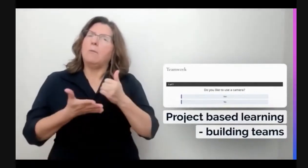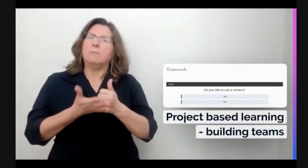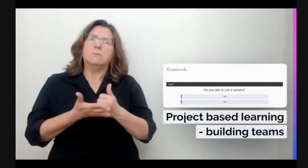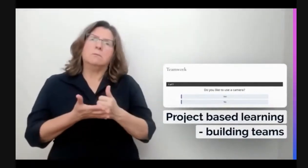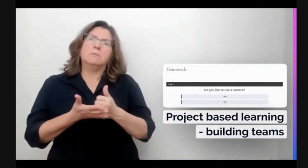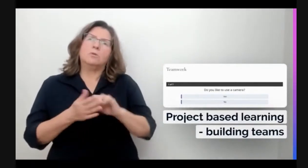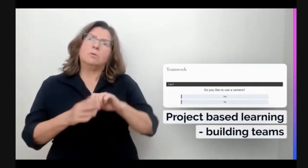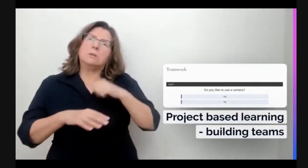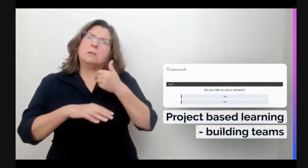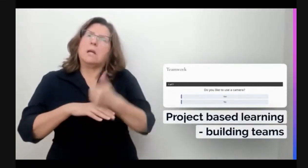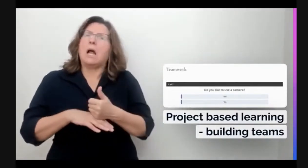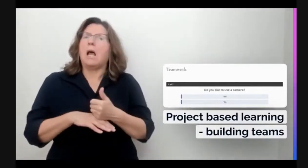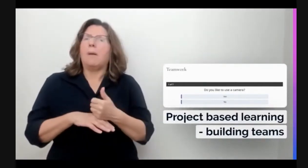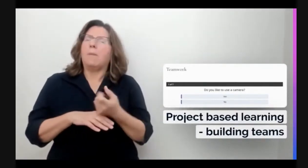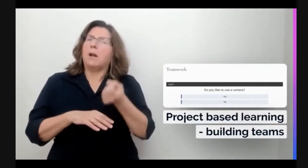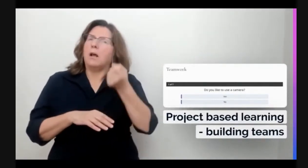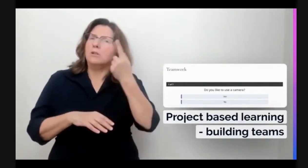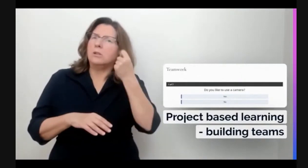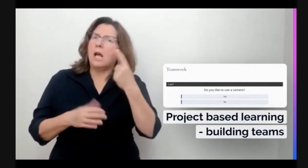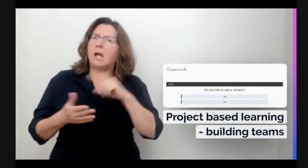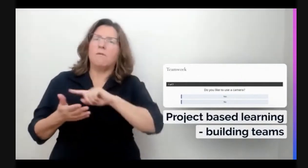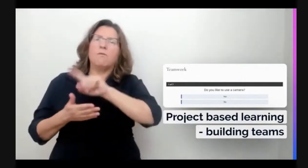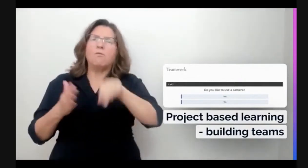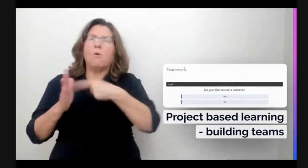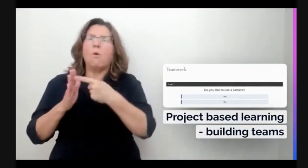constant input from fluent speakers.